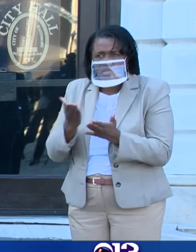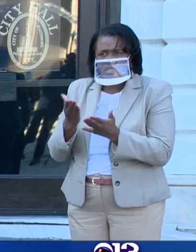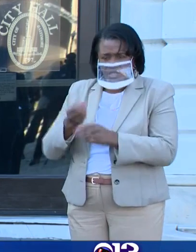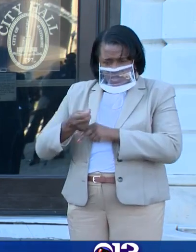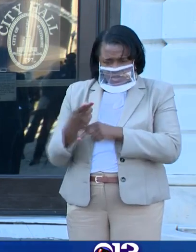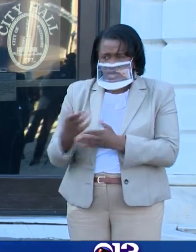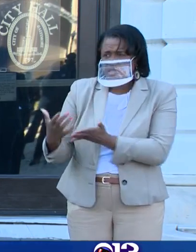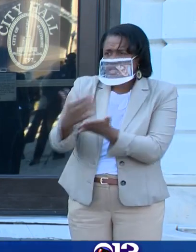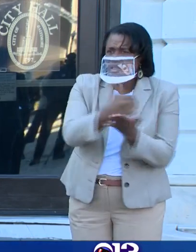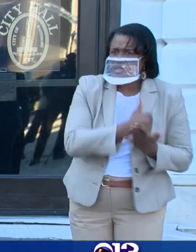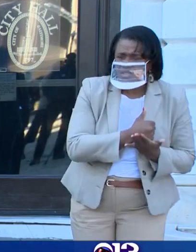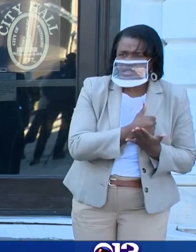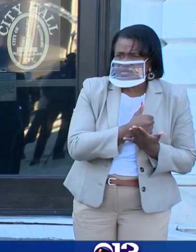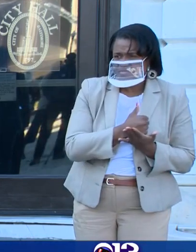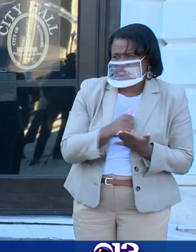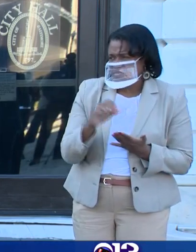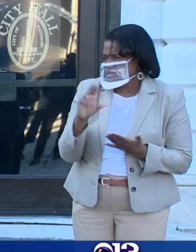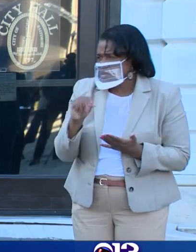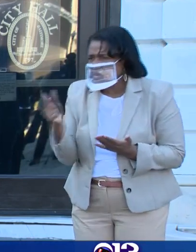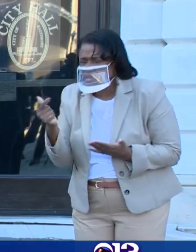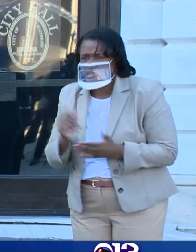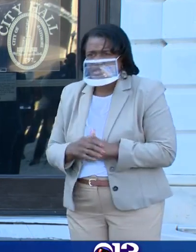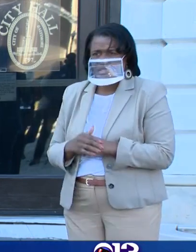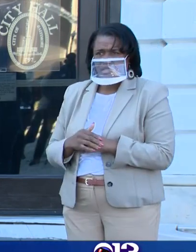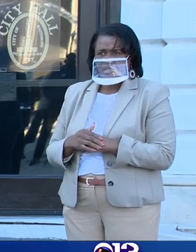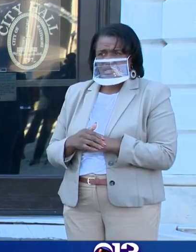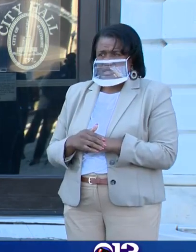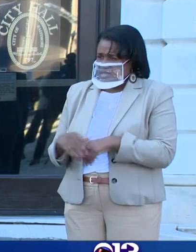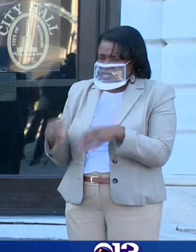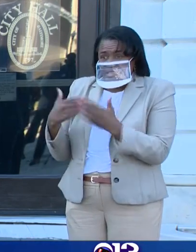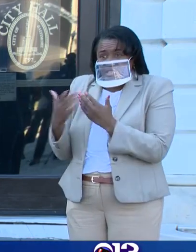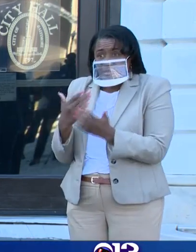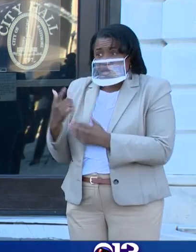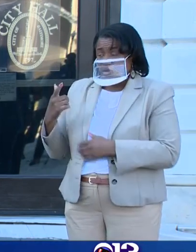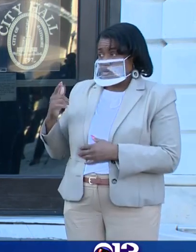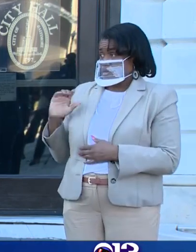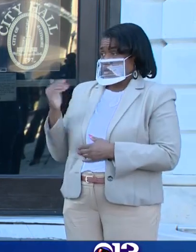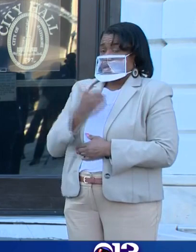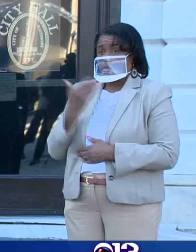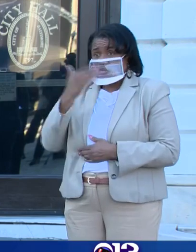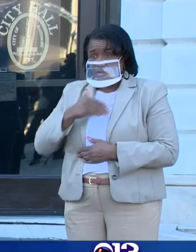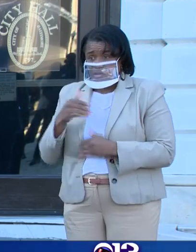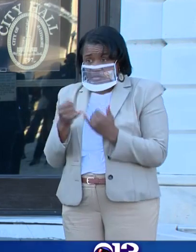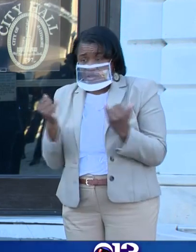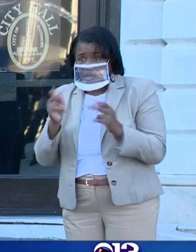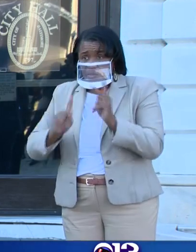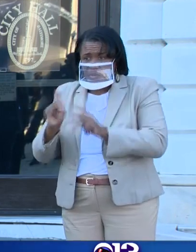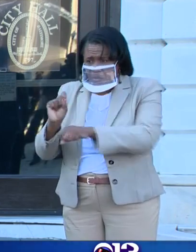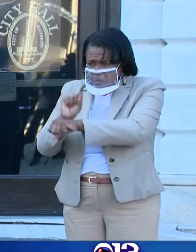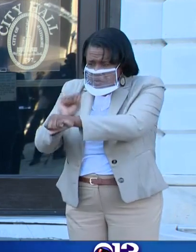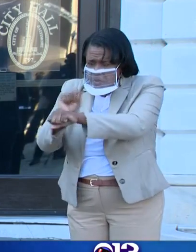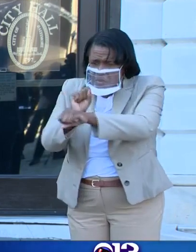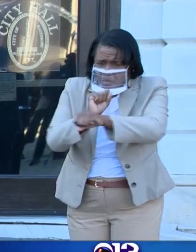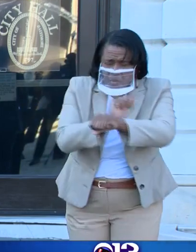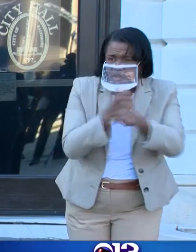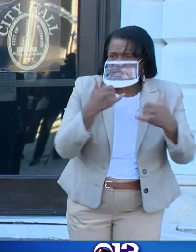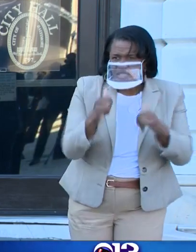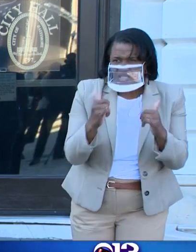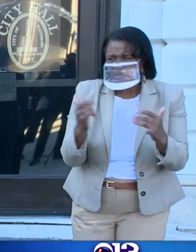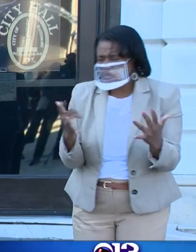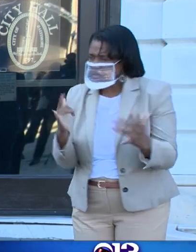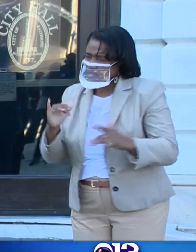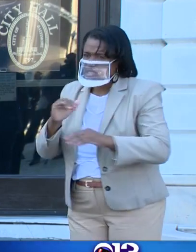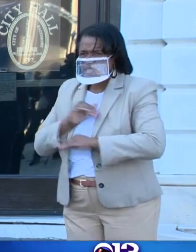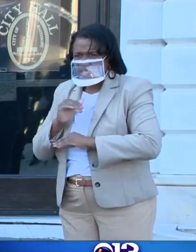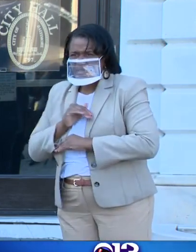eliminated recycling collection, despite the continued heroic work of our frontline employees. We will